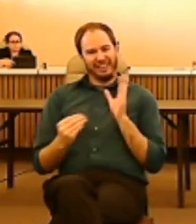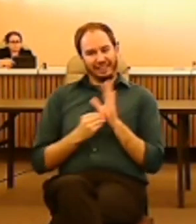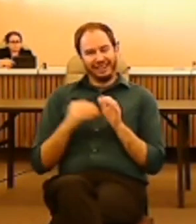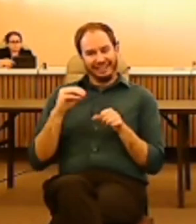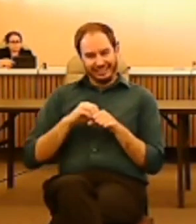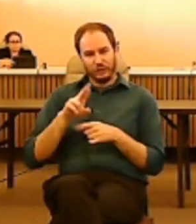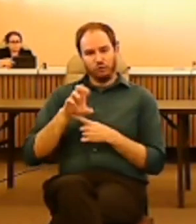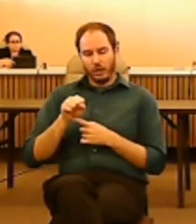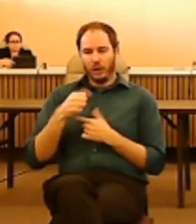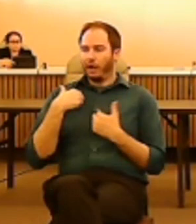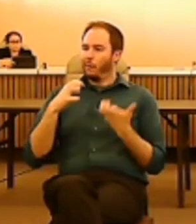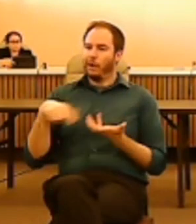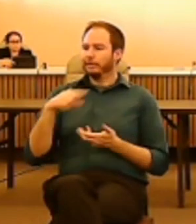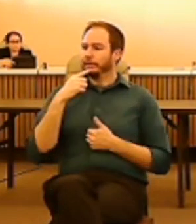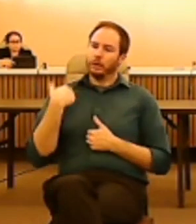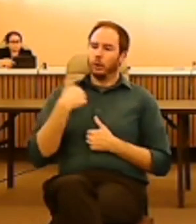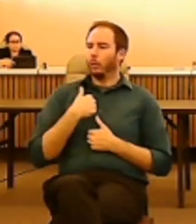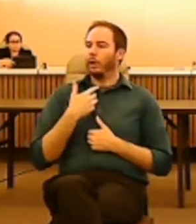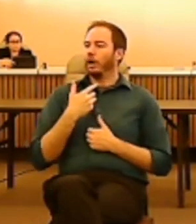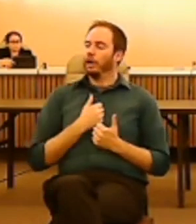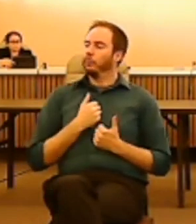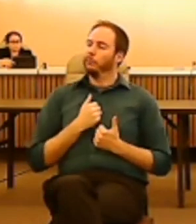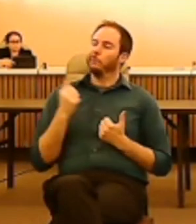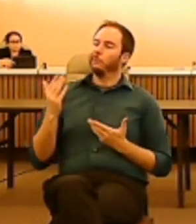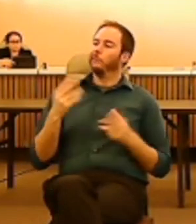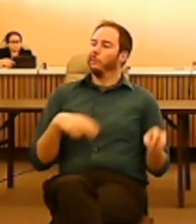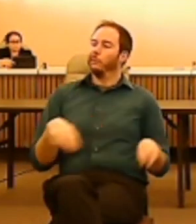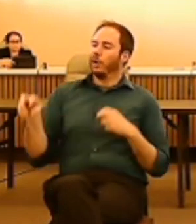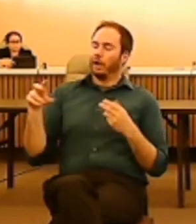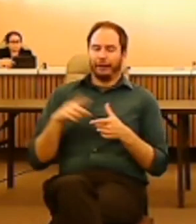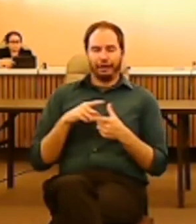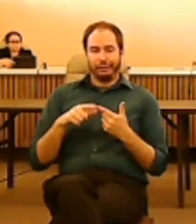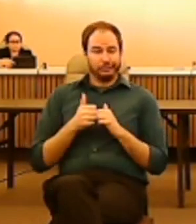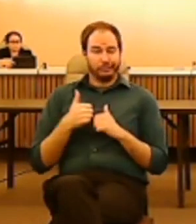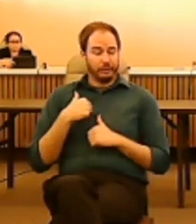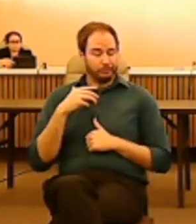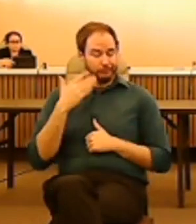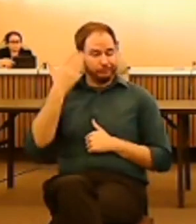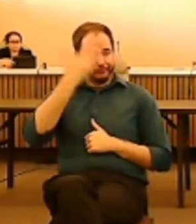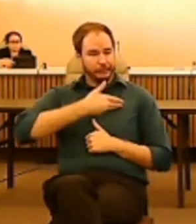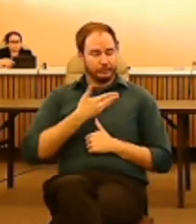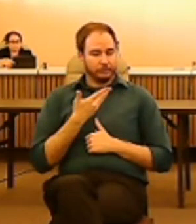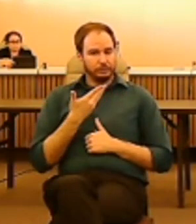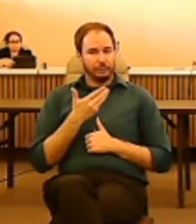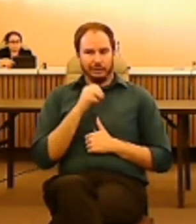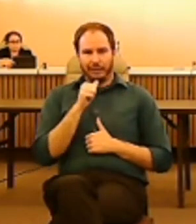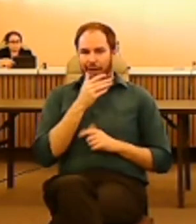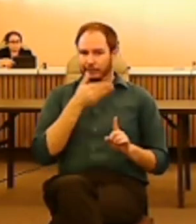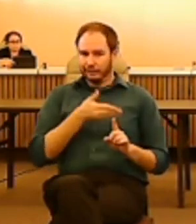want anyone to say we brought those changes over and somehow I missed the fact they're not